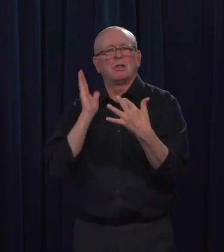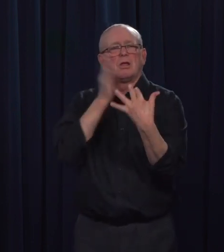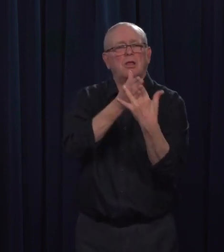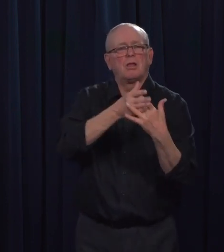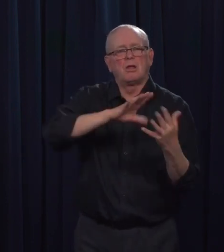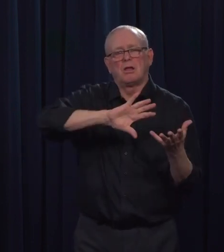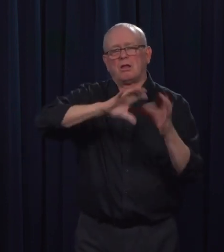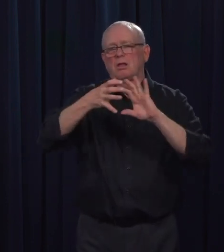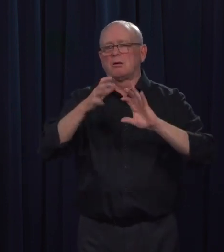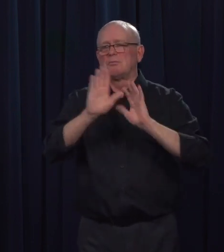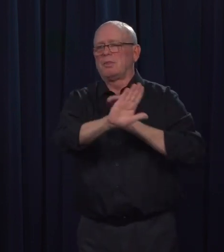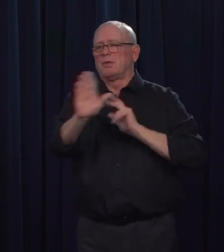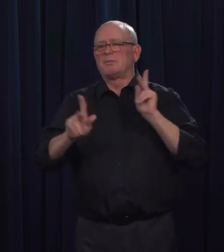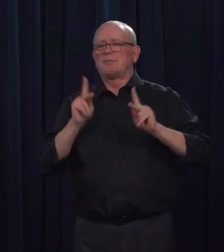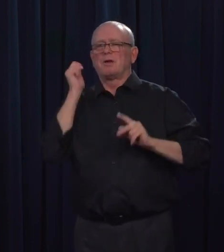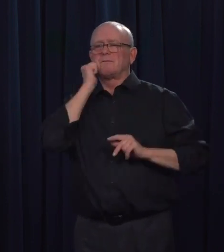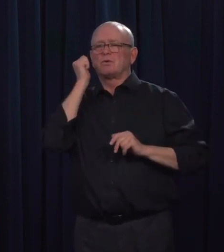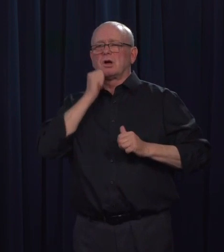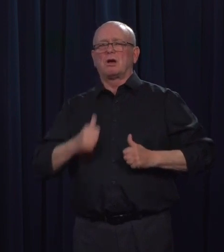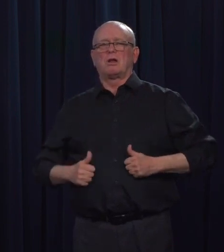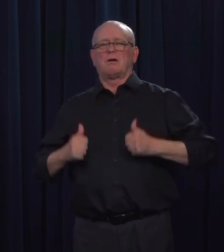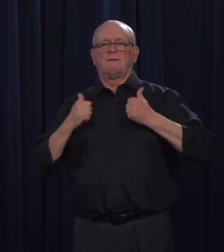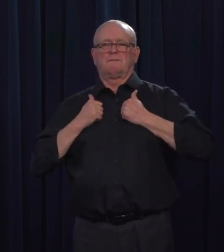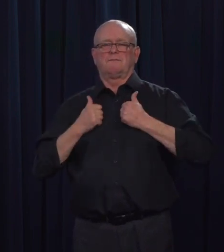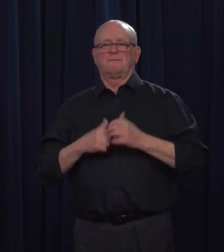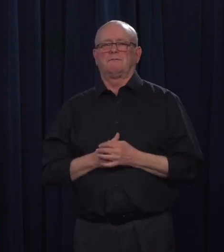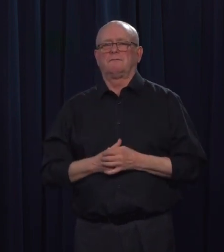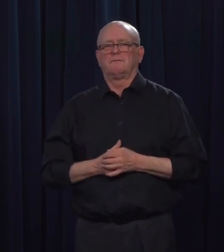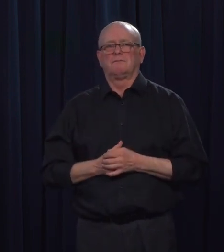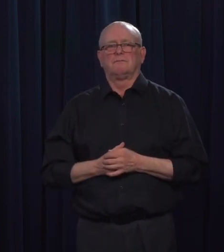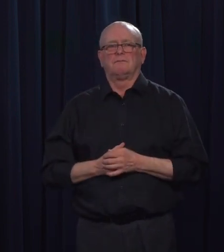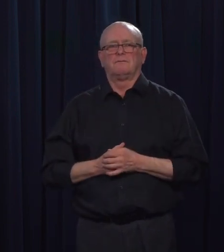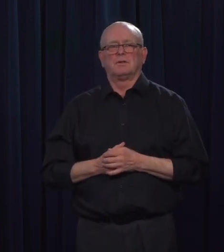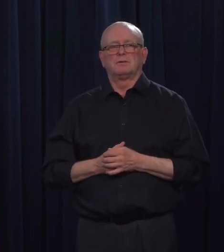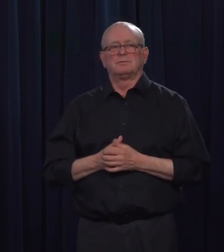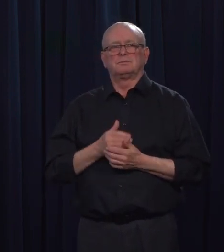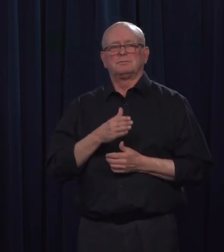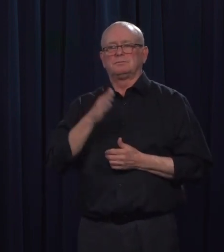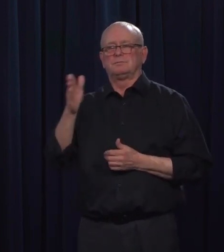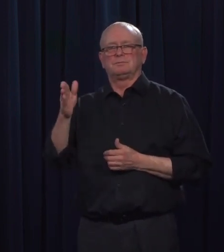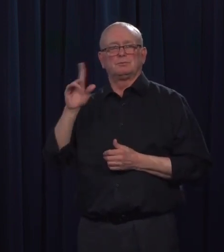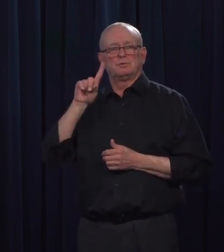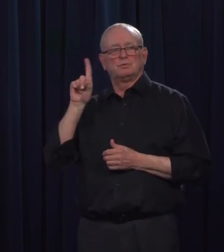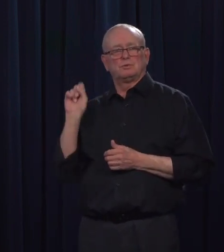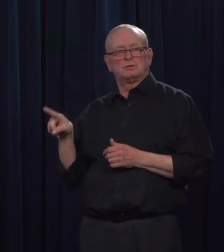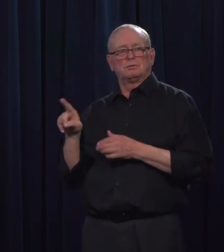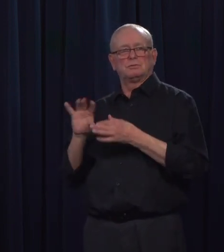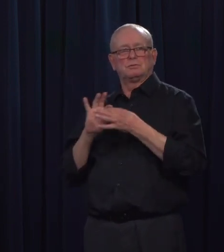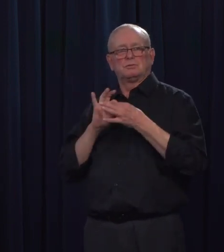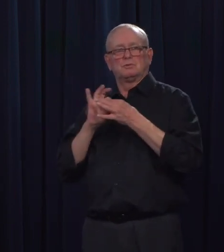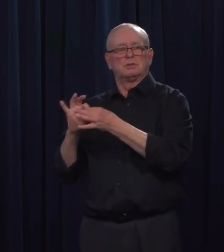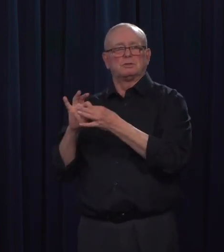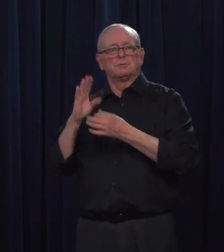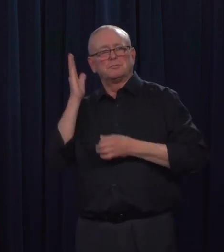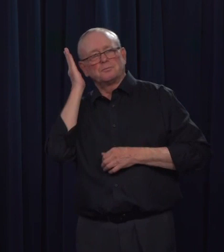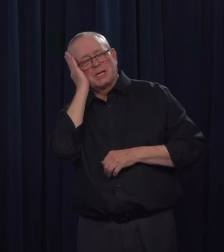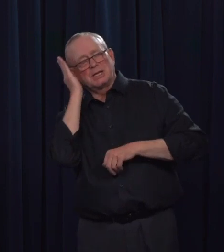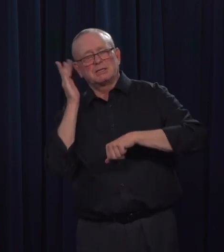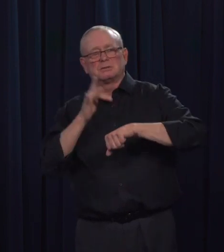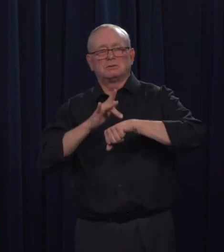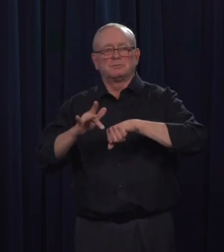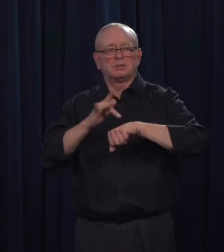One question, Dr. Joffe, following up on the bed space that you're looking for, does the public emergency